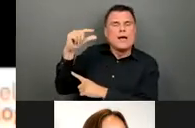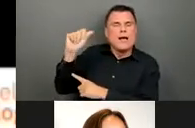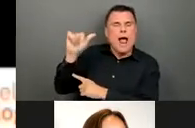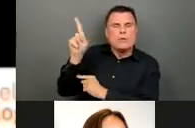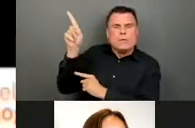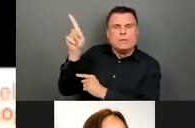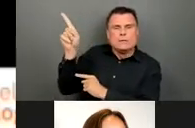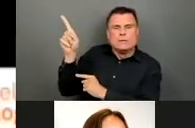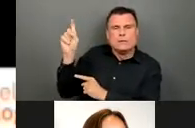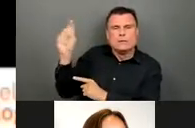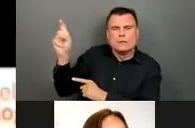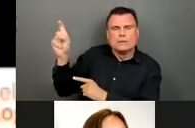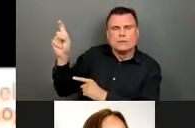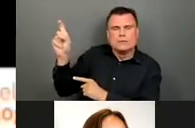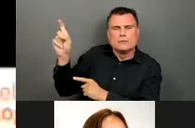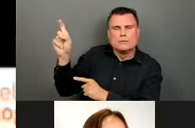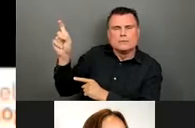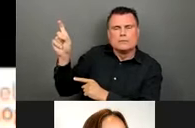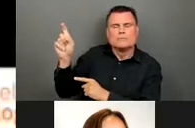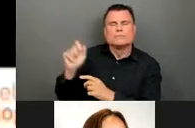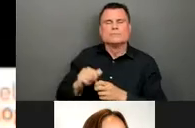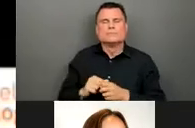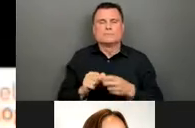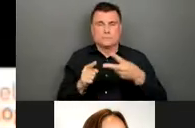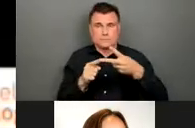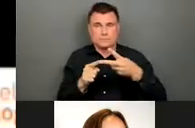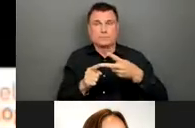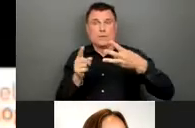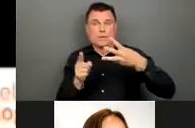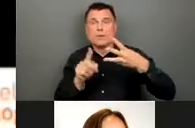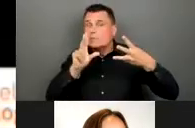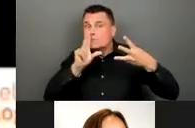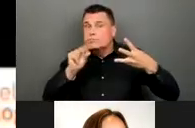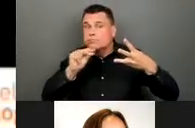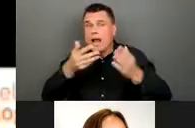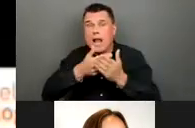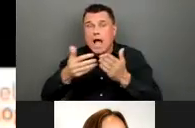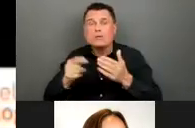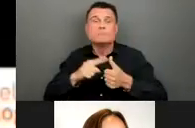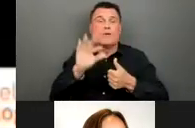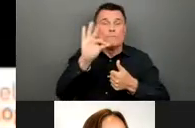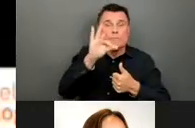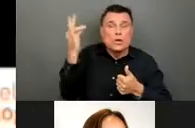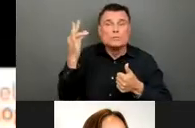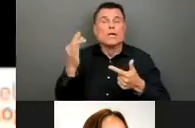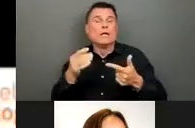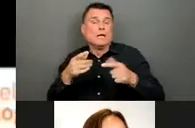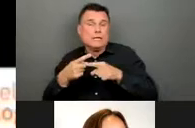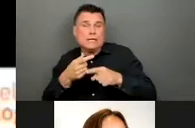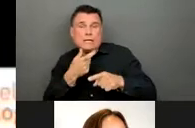French interpretation, and you will find a button called interpretation below to access this